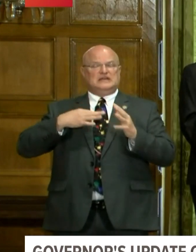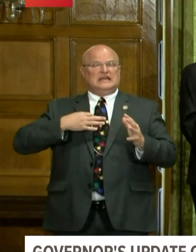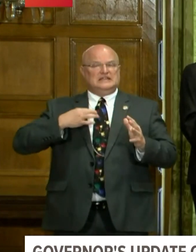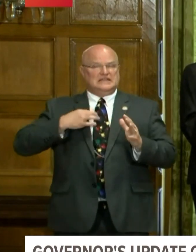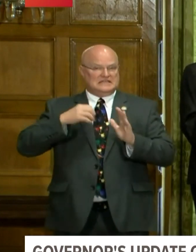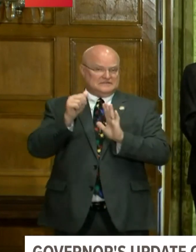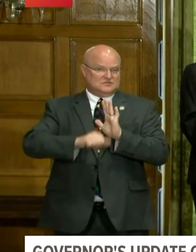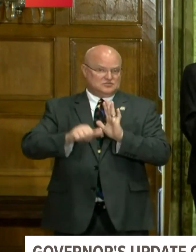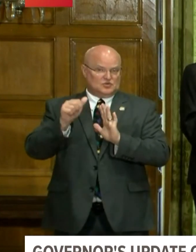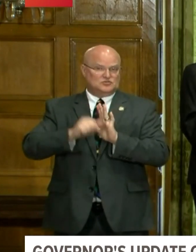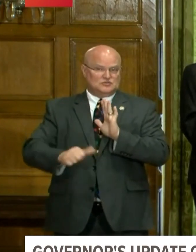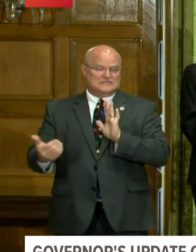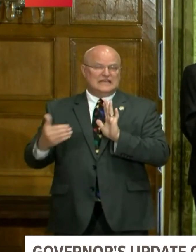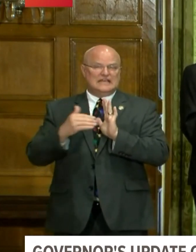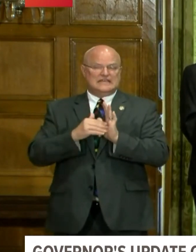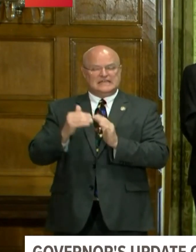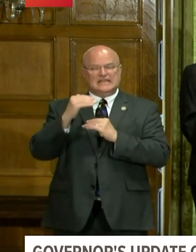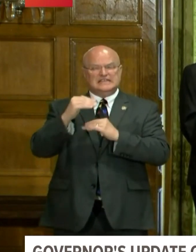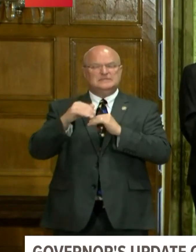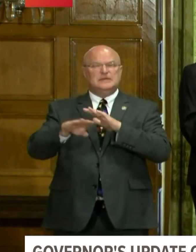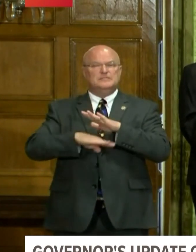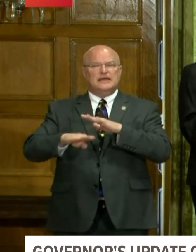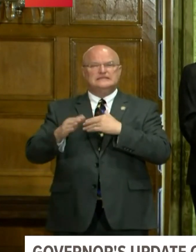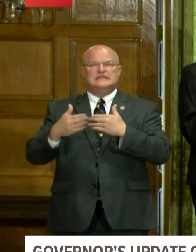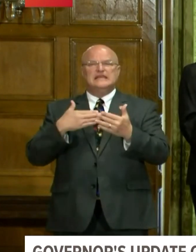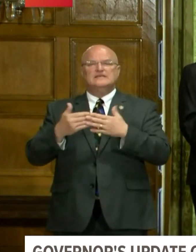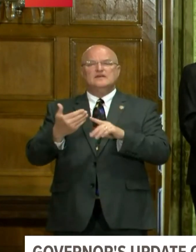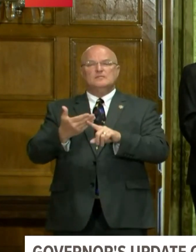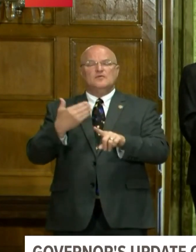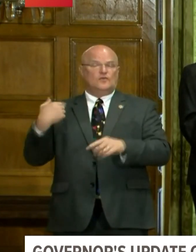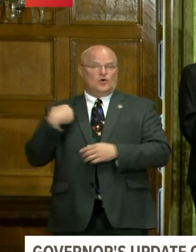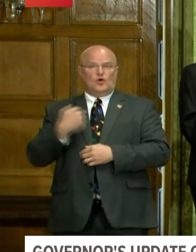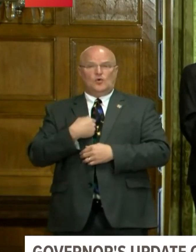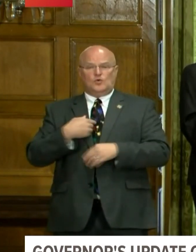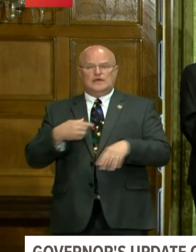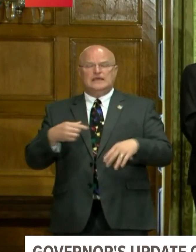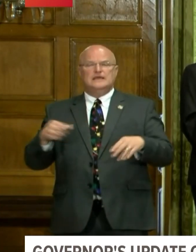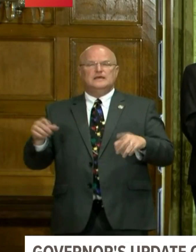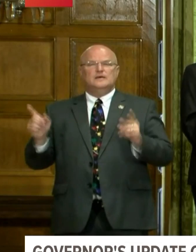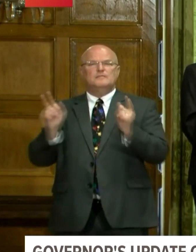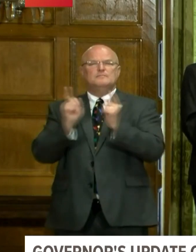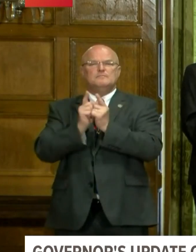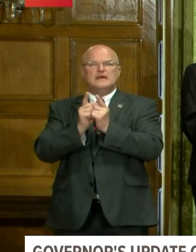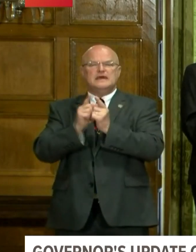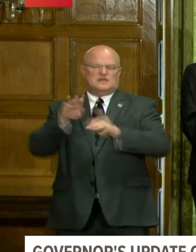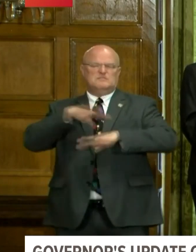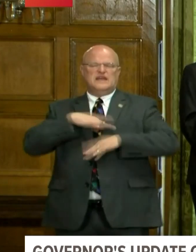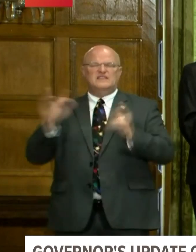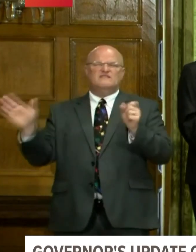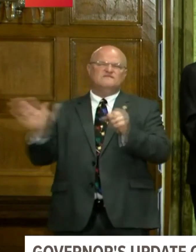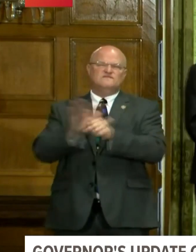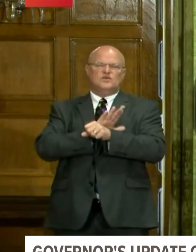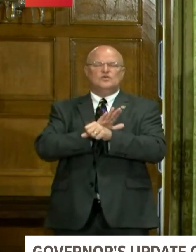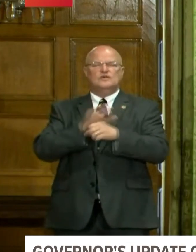elective procedures on a limited basis even before we met the full gating criteria for phase